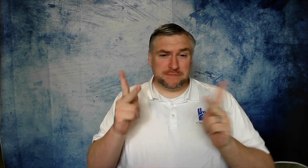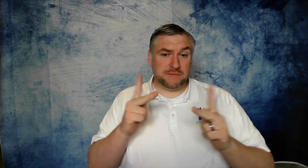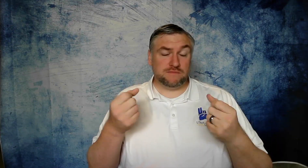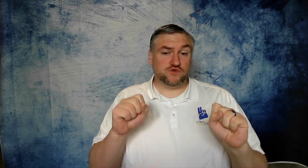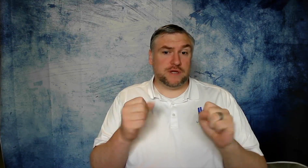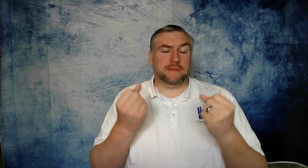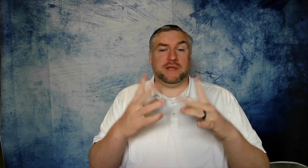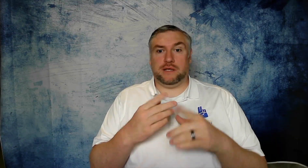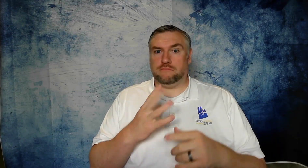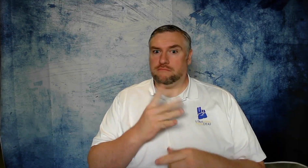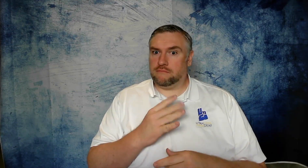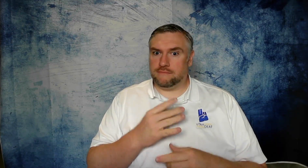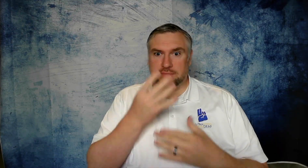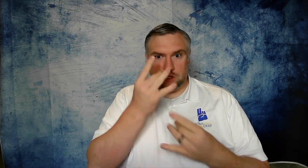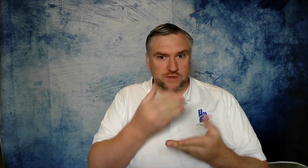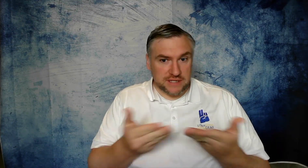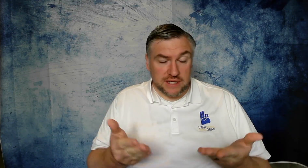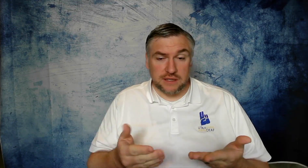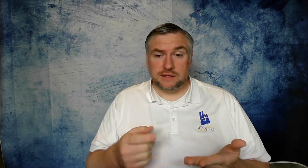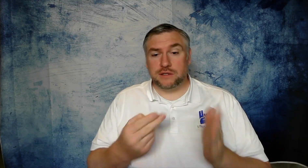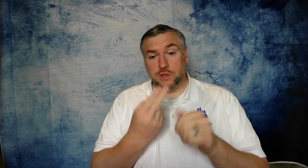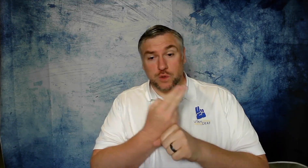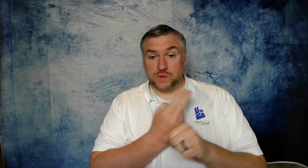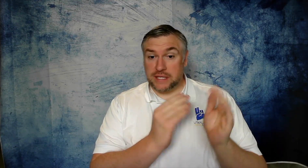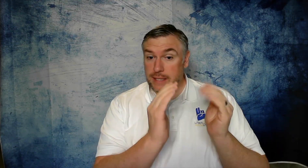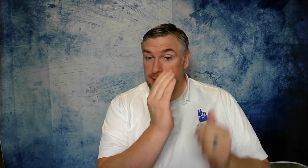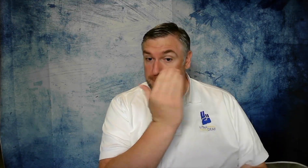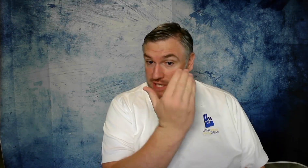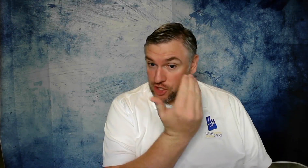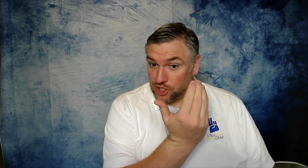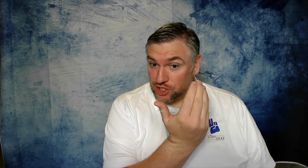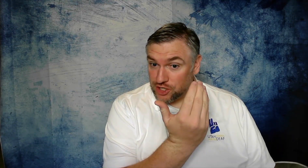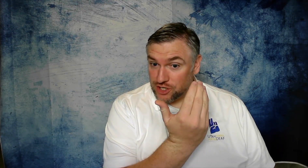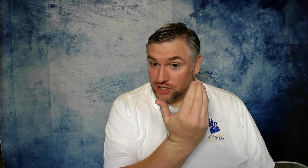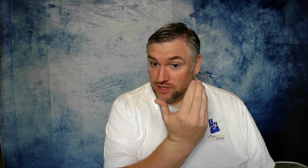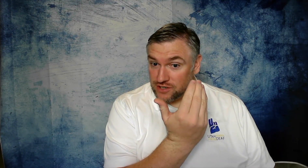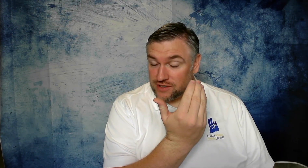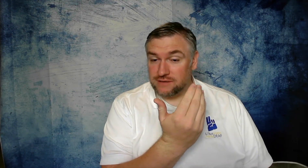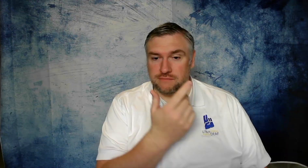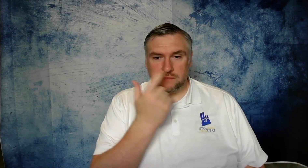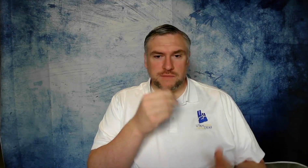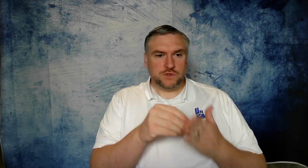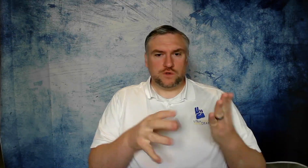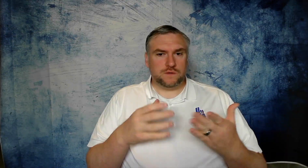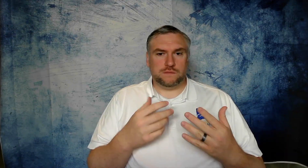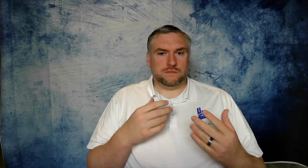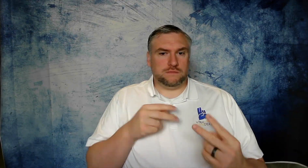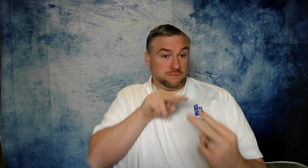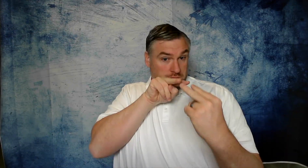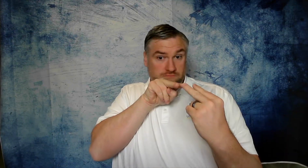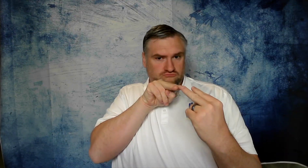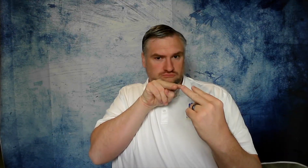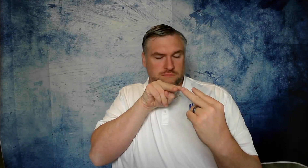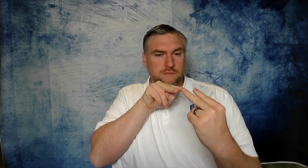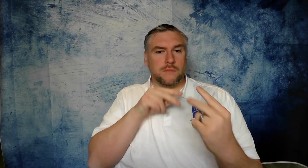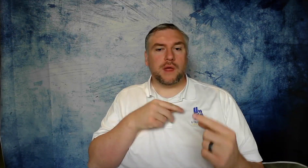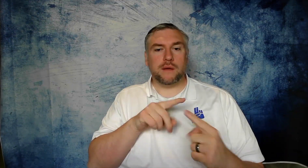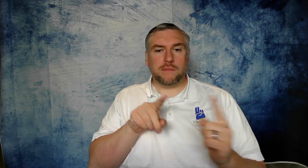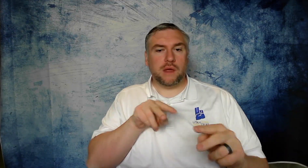struggle. I've seen people try some many cool and interesting things, such as using a mirror. Because the student doesn't want to look at a